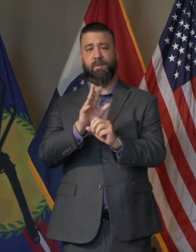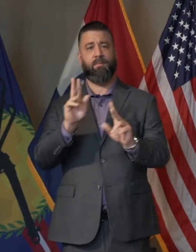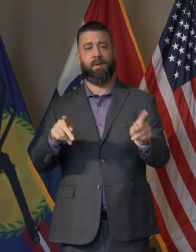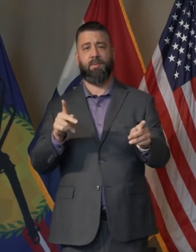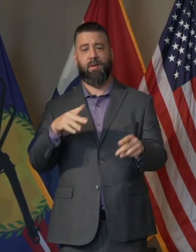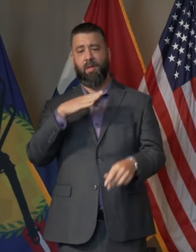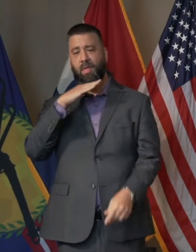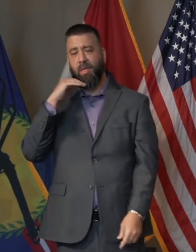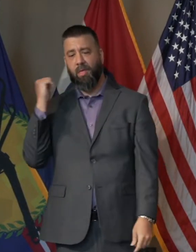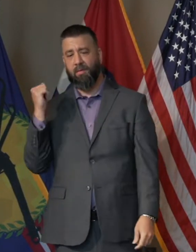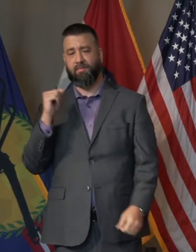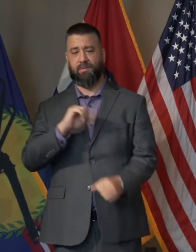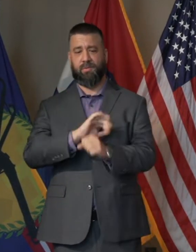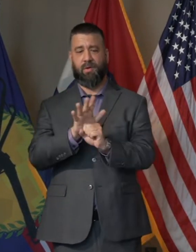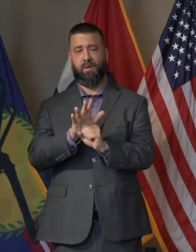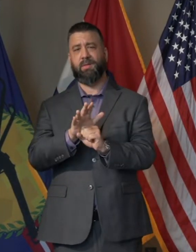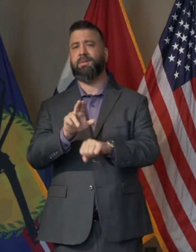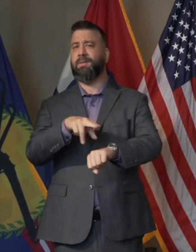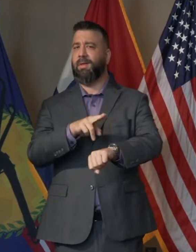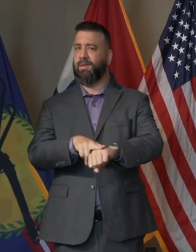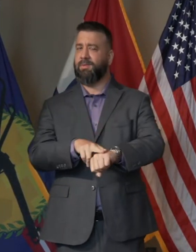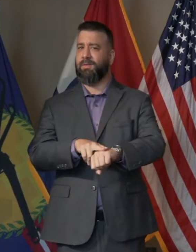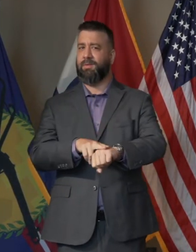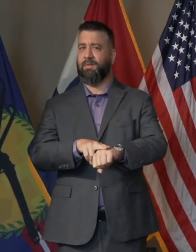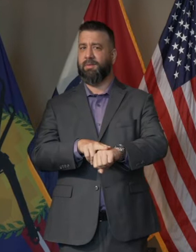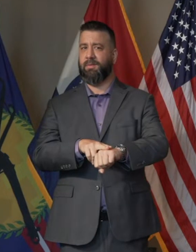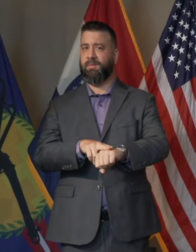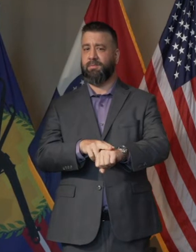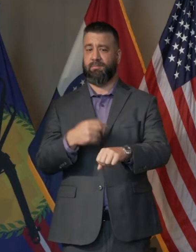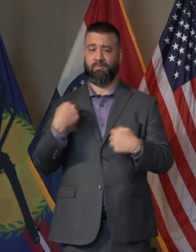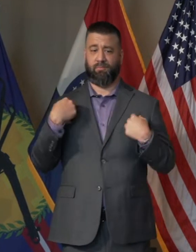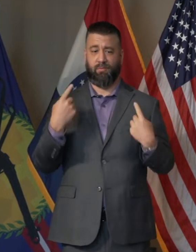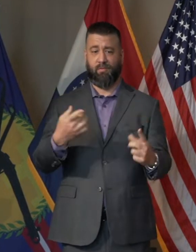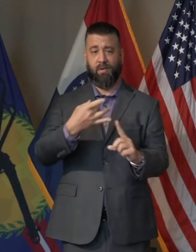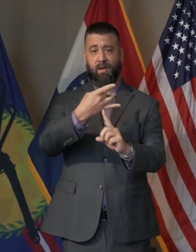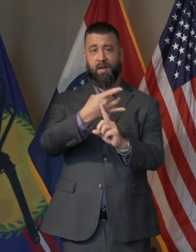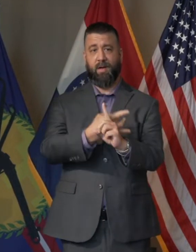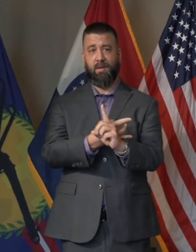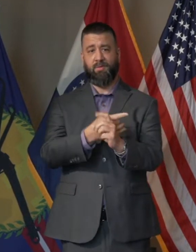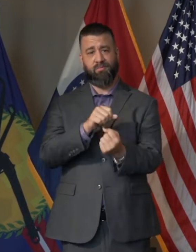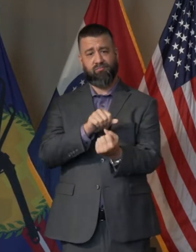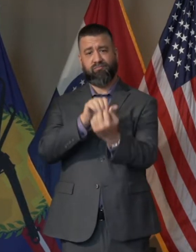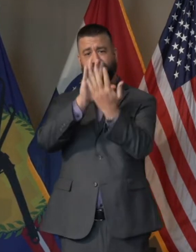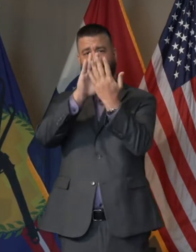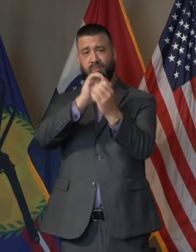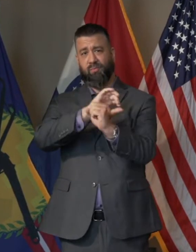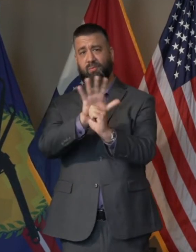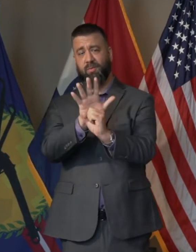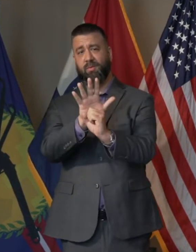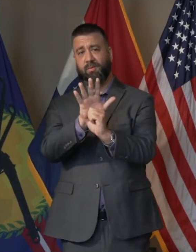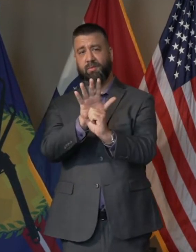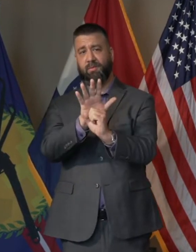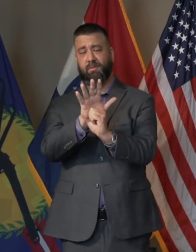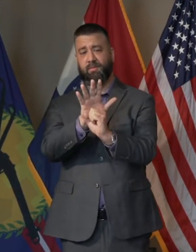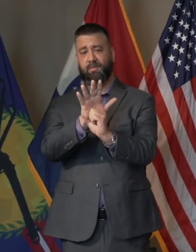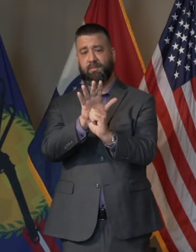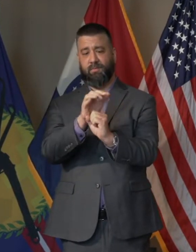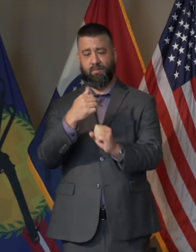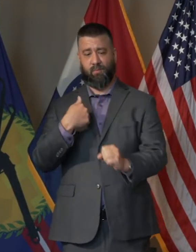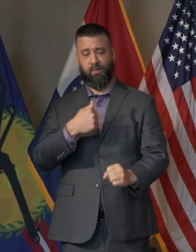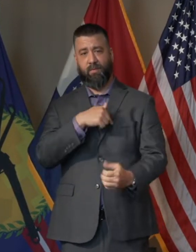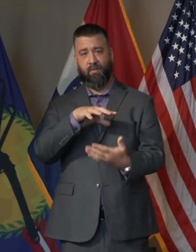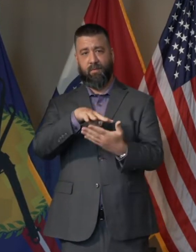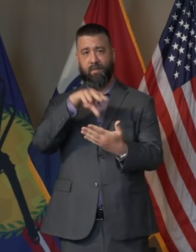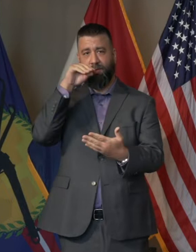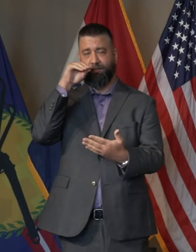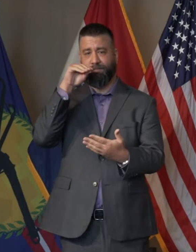fatigue is a natural response. And over the 8 months that we've faced this pandemic, we have learned